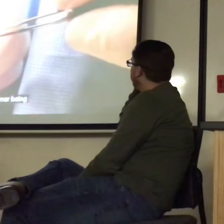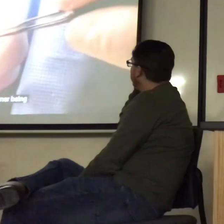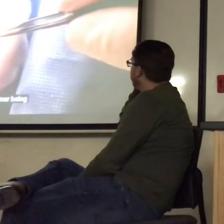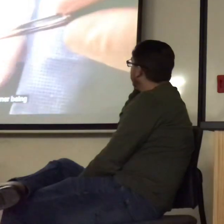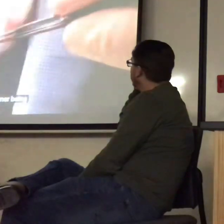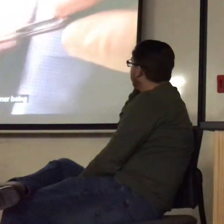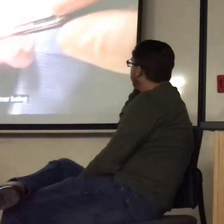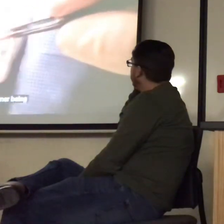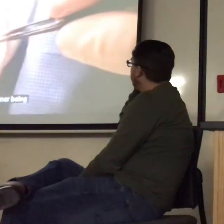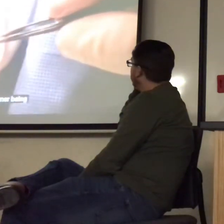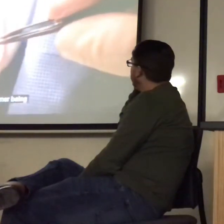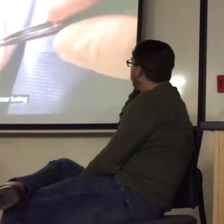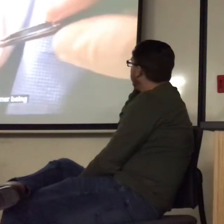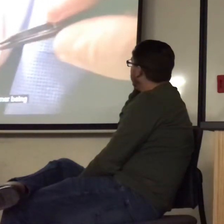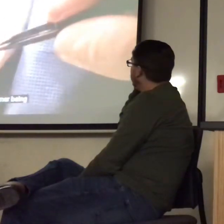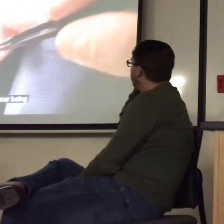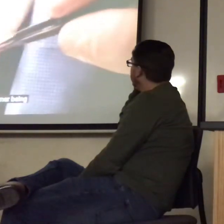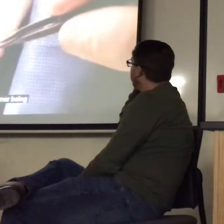So